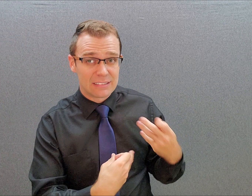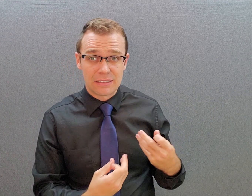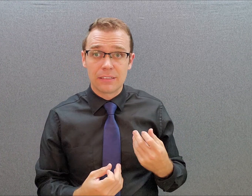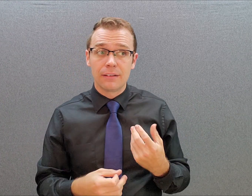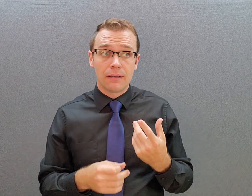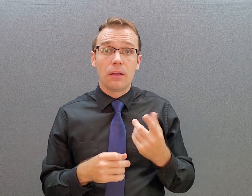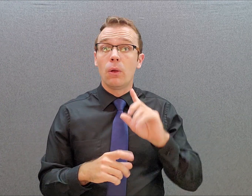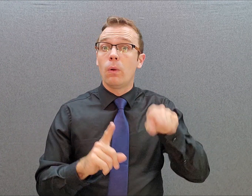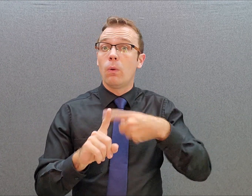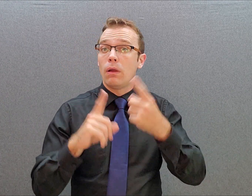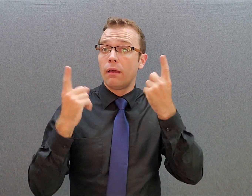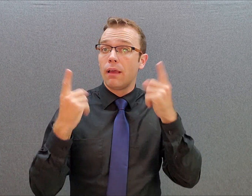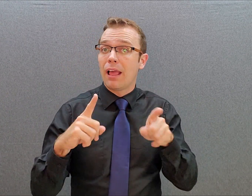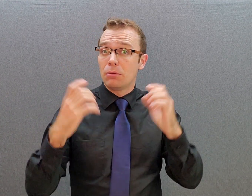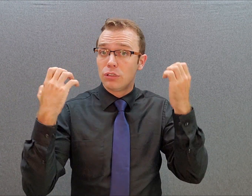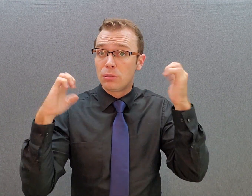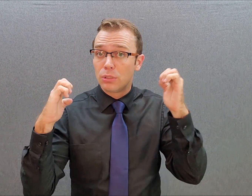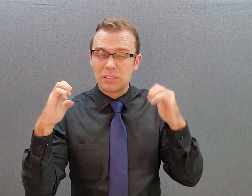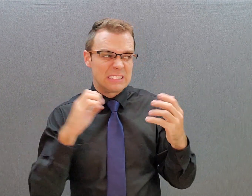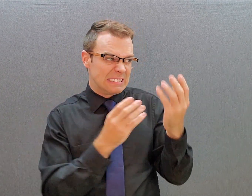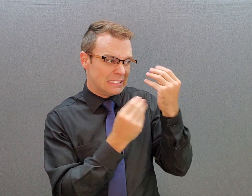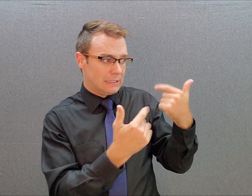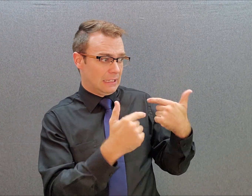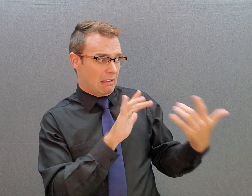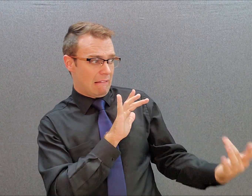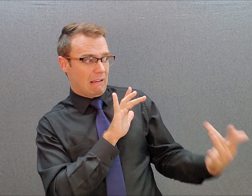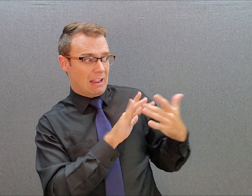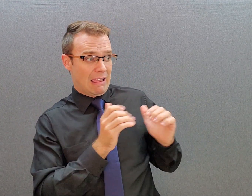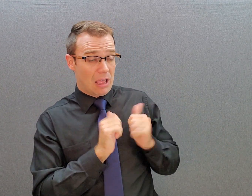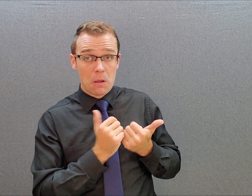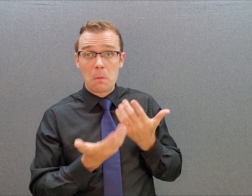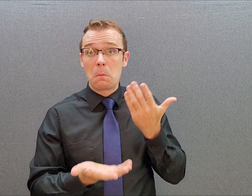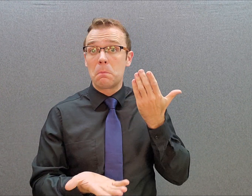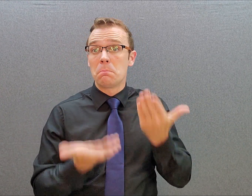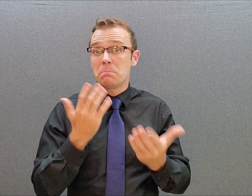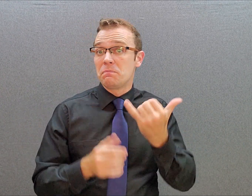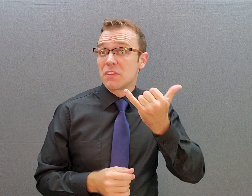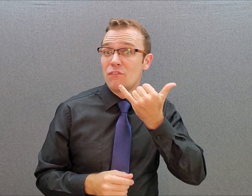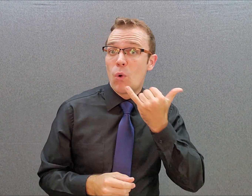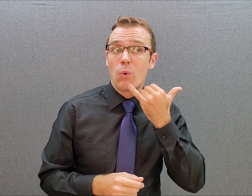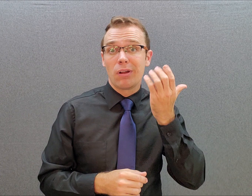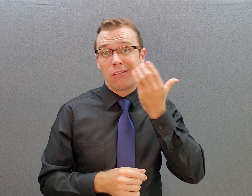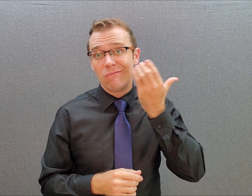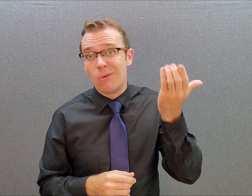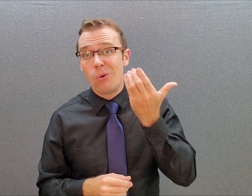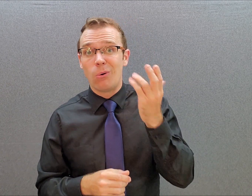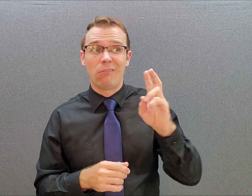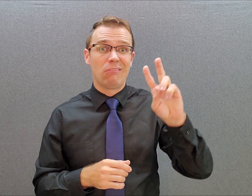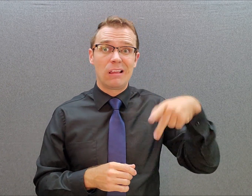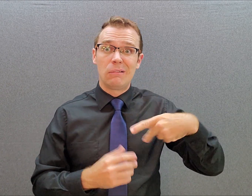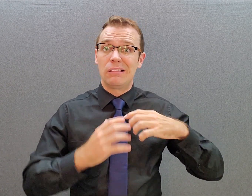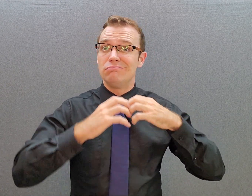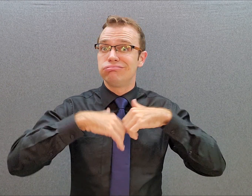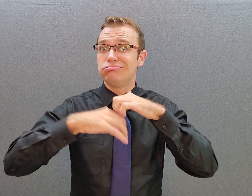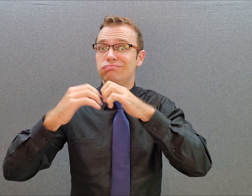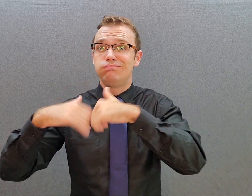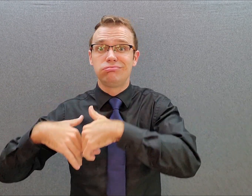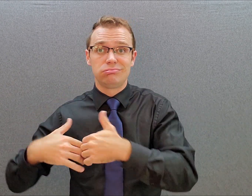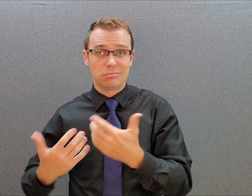other during an emergency. Do not count on the telephones working. Also choose a signal for help that you